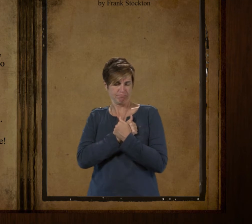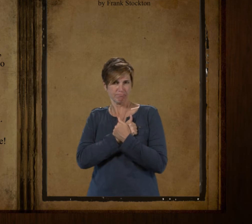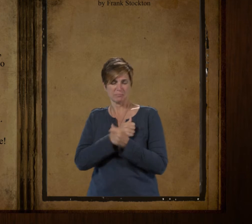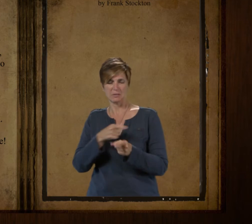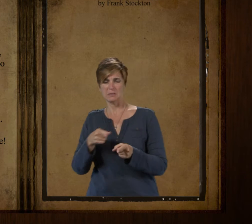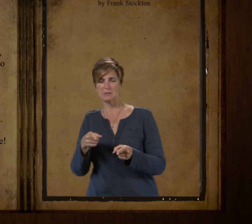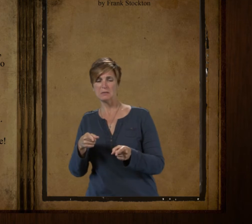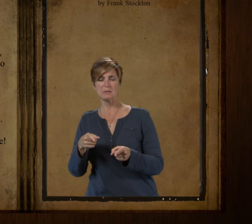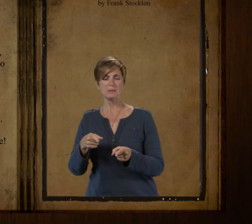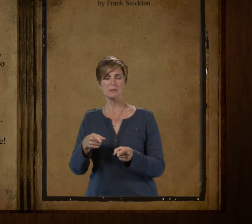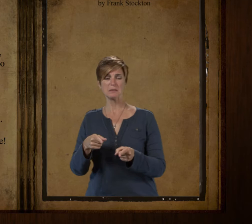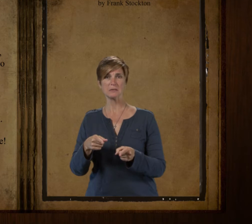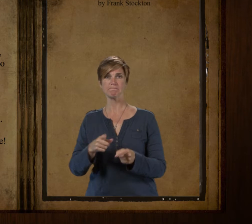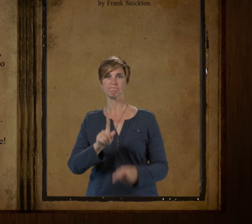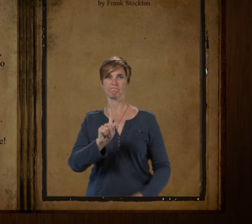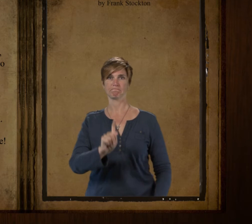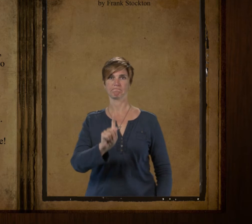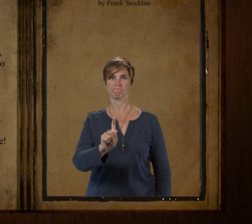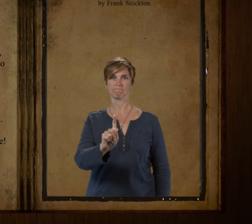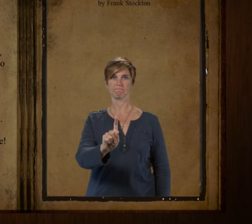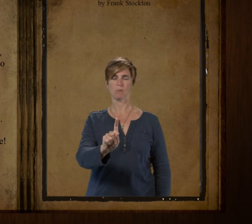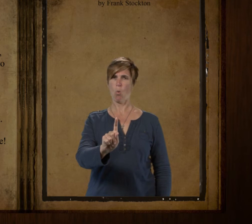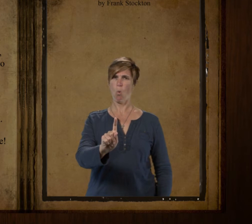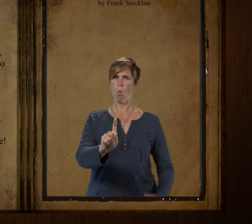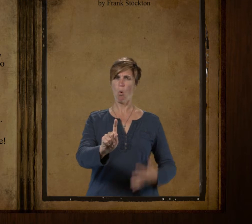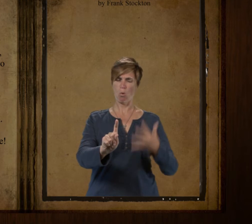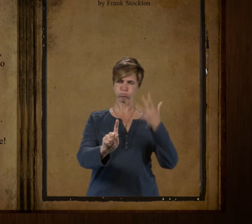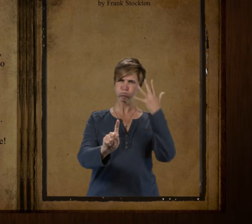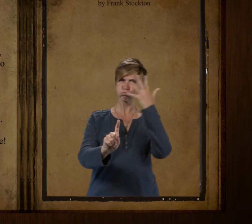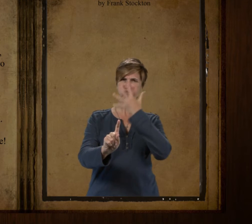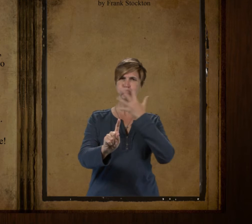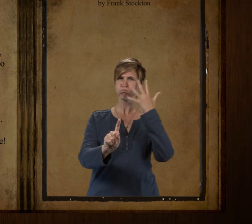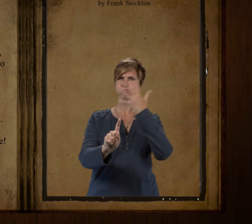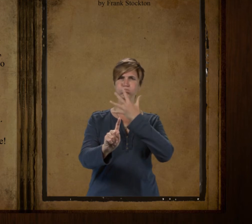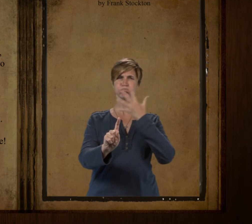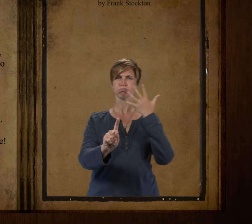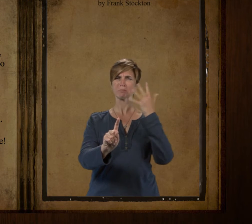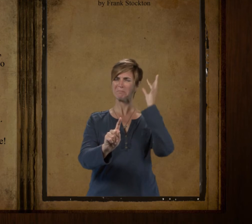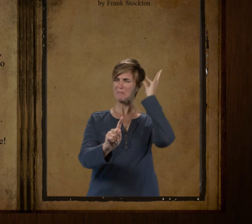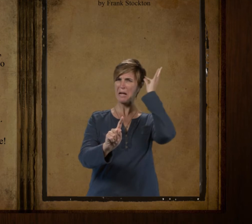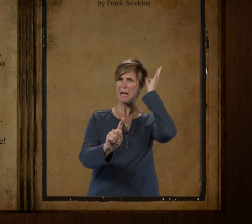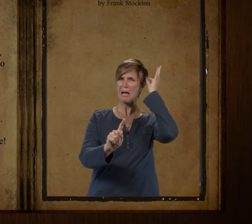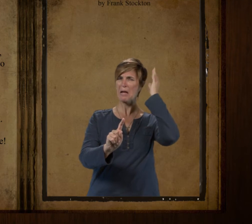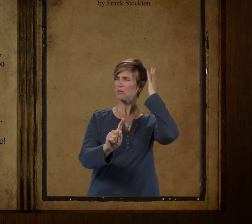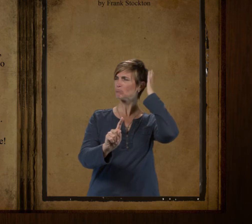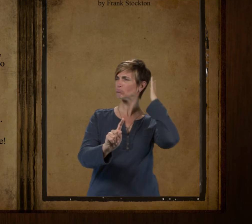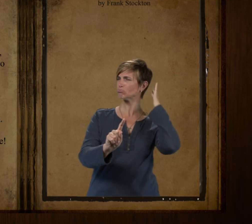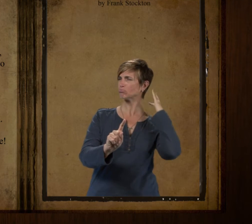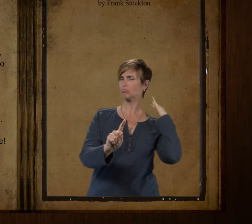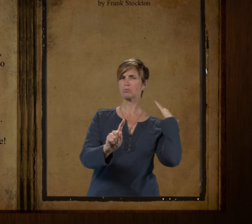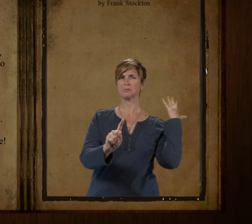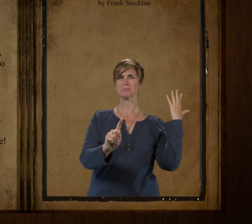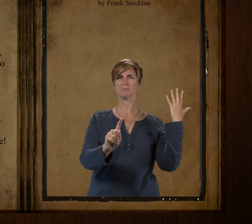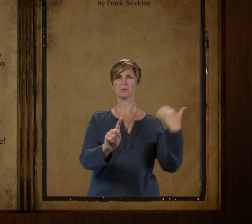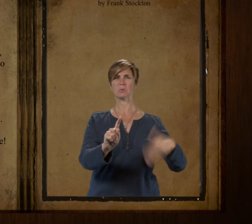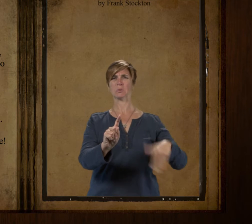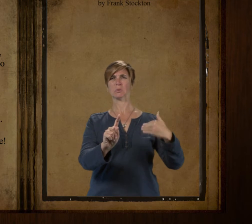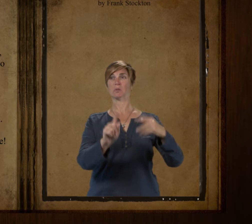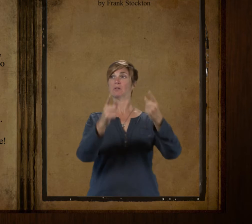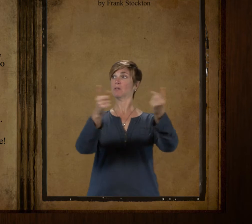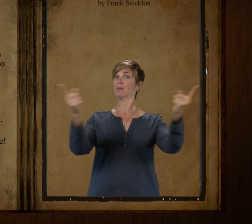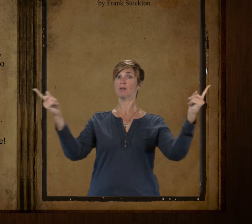Tall, beautiful, fair, his appearance was greeted with a low hum of admiration and